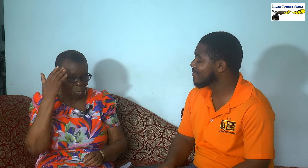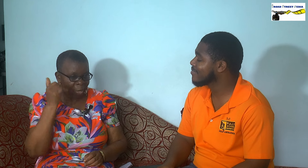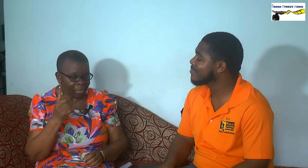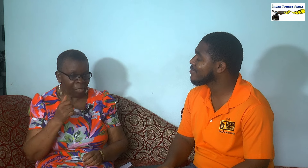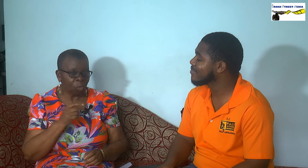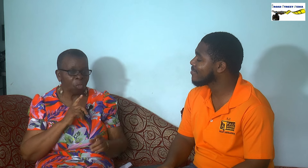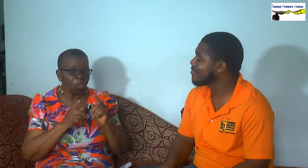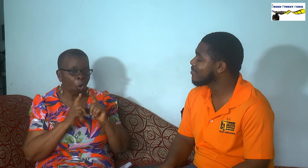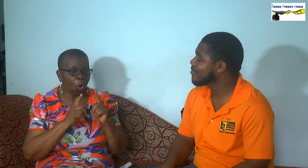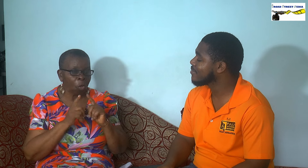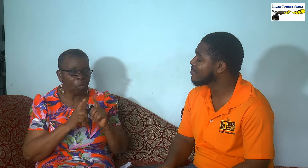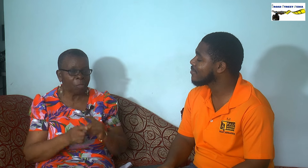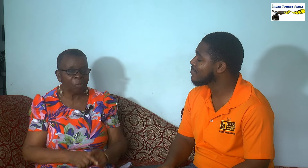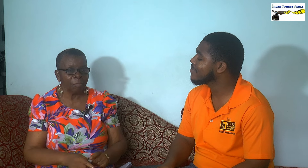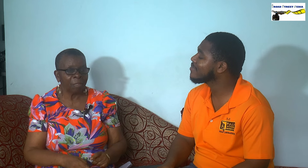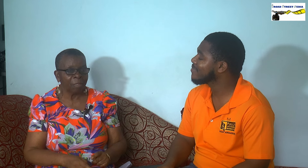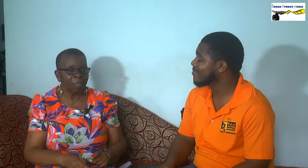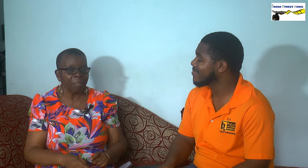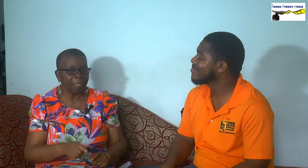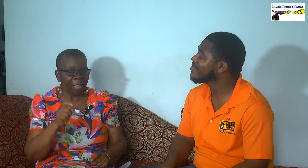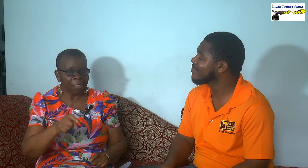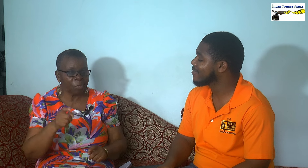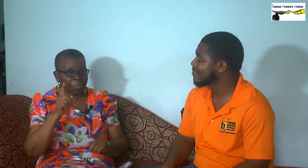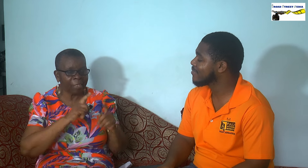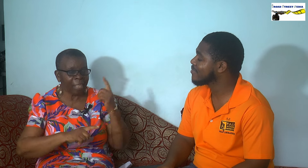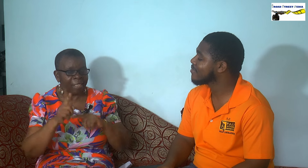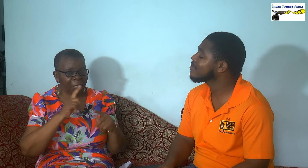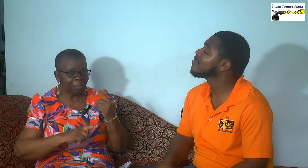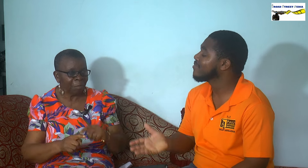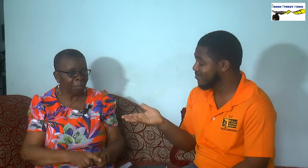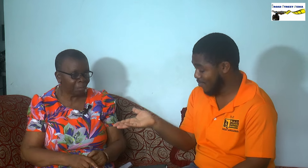why they couldn't talk. They had to sign.